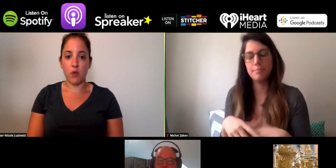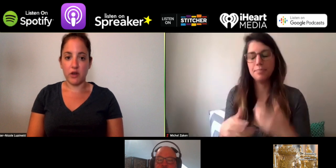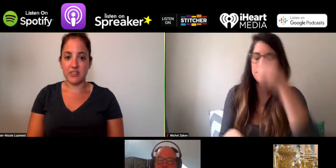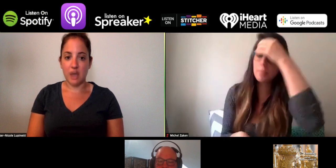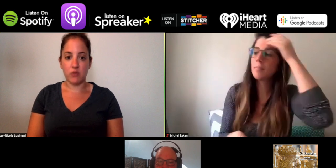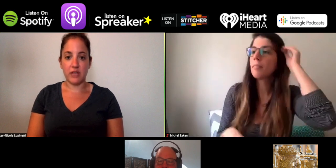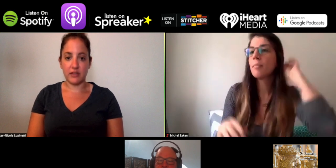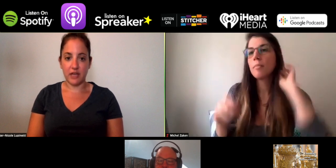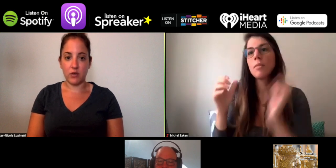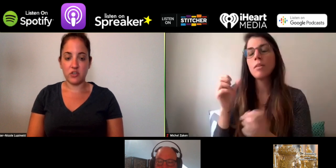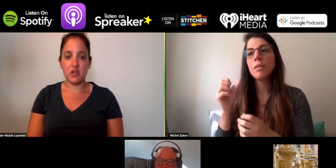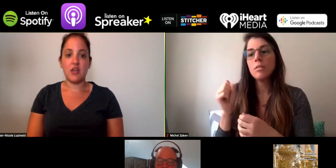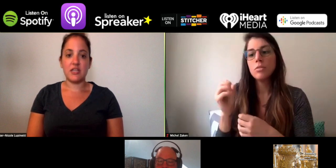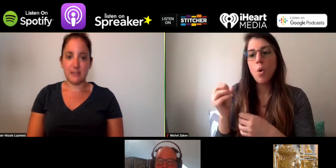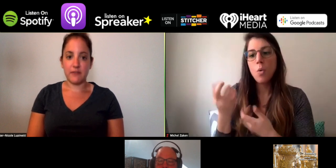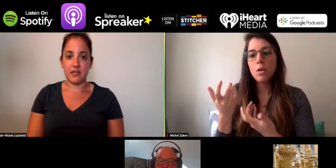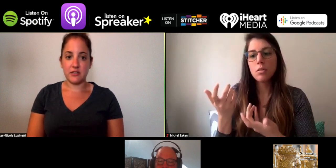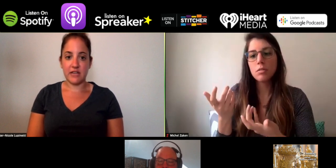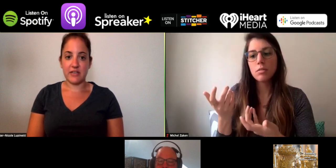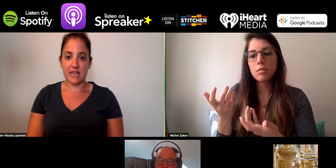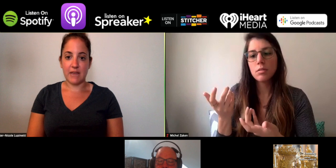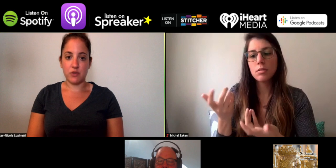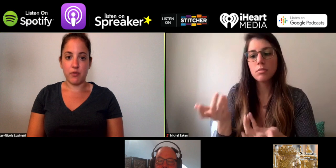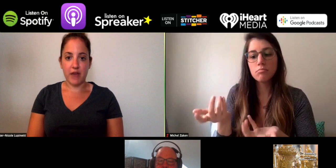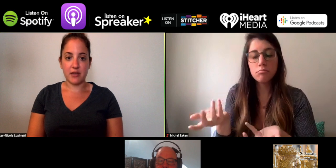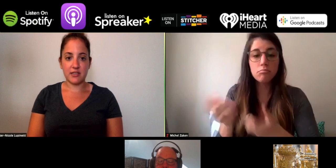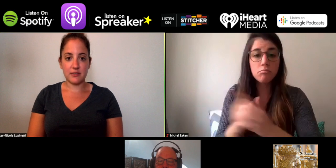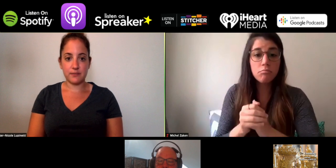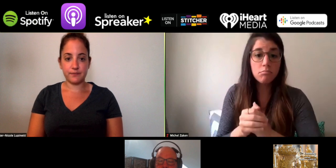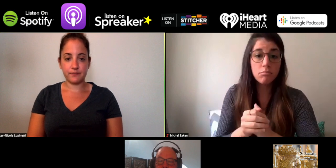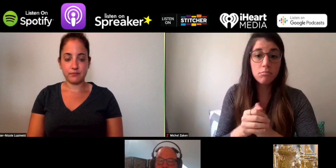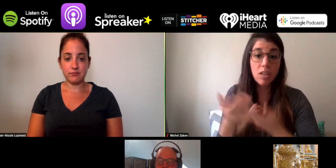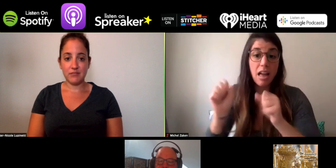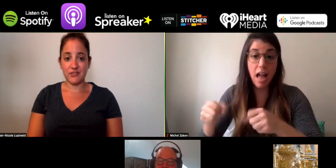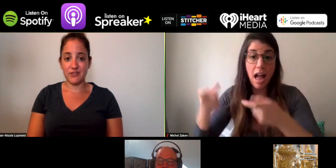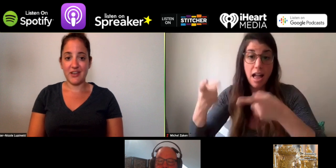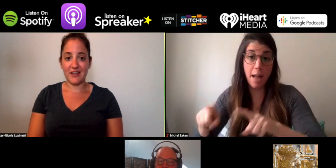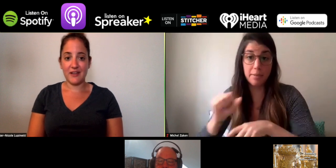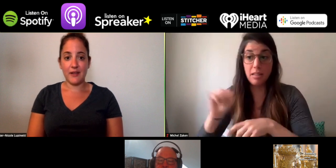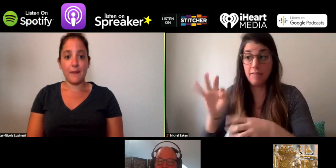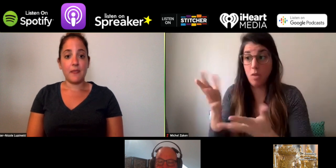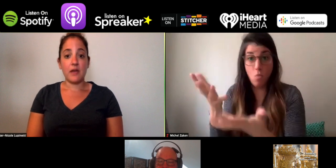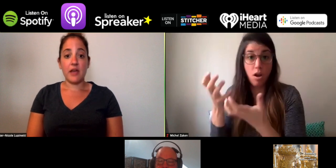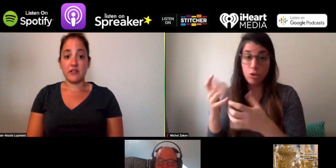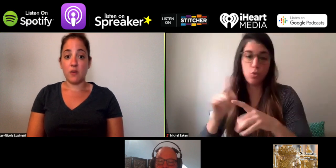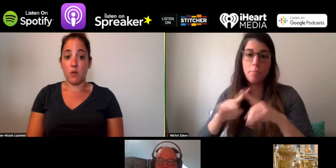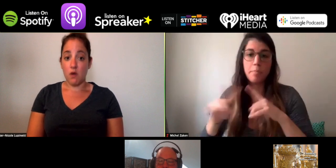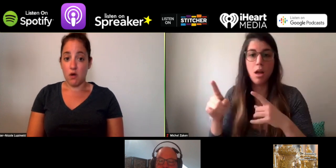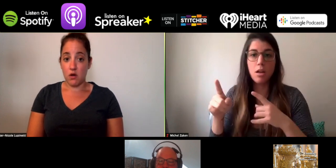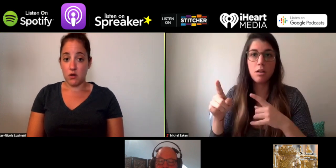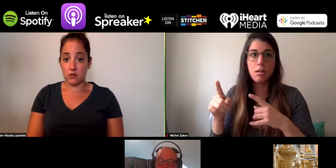they'll acquire sound and language, is if they take that time to practice. So yeah.